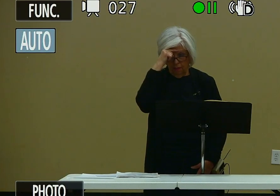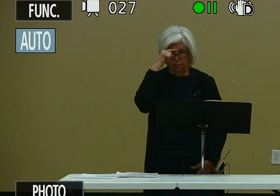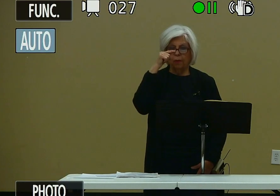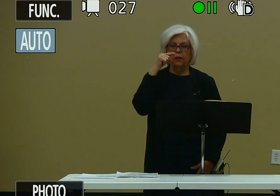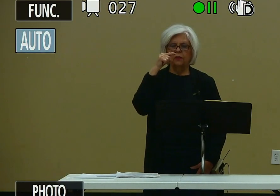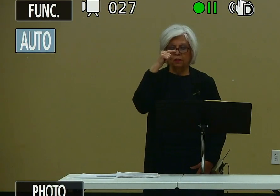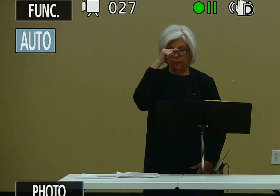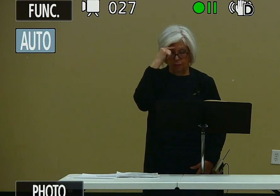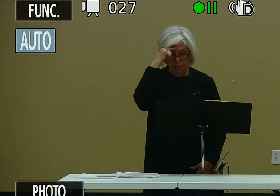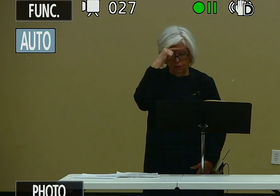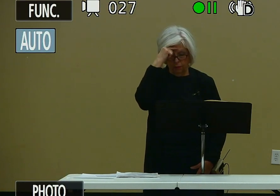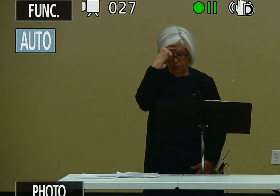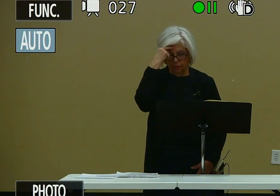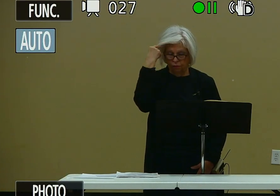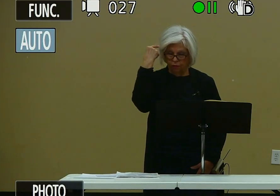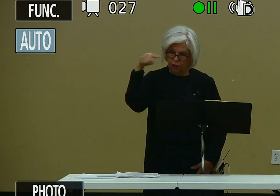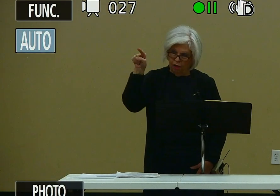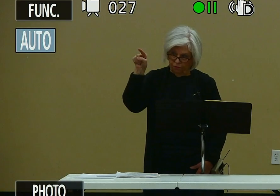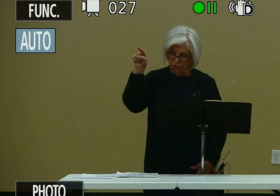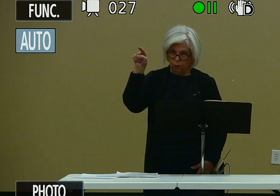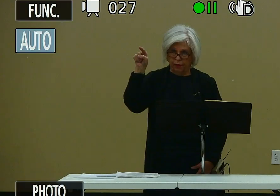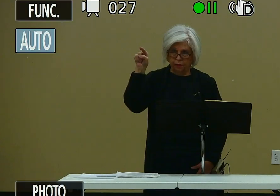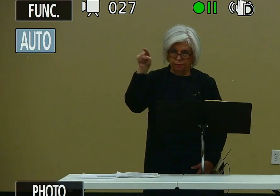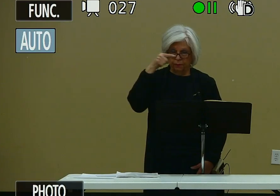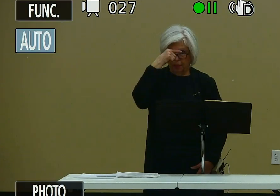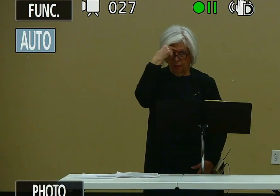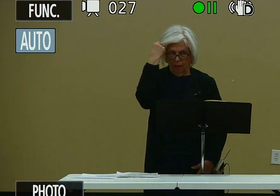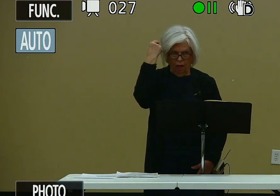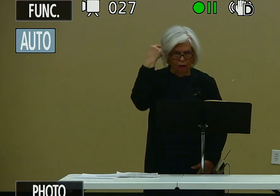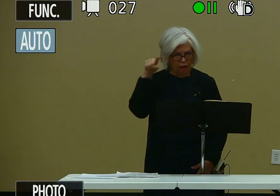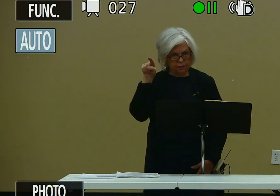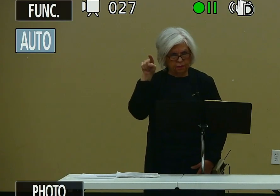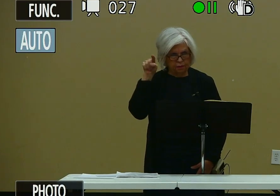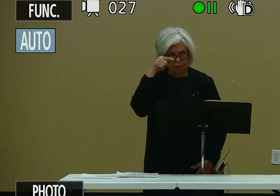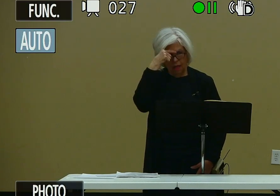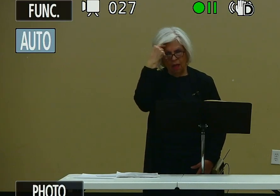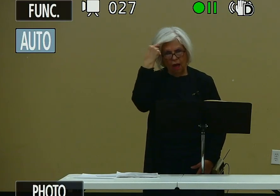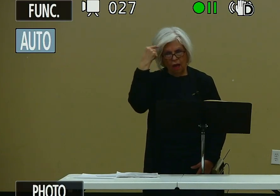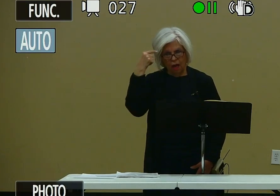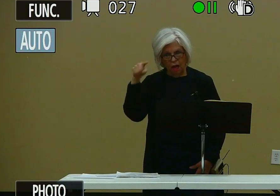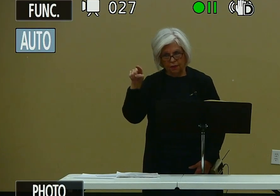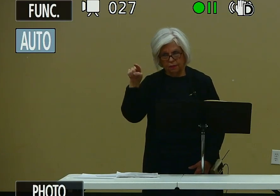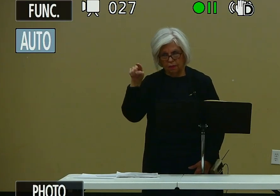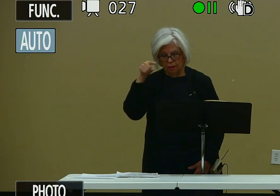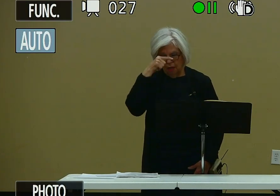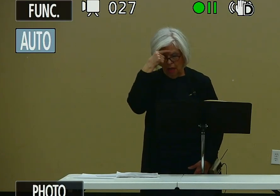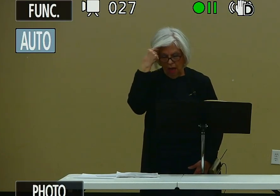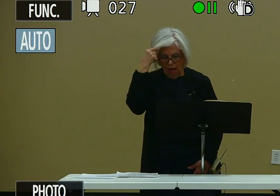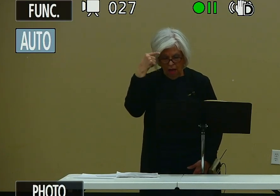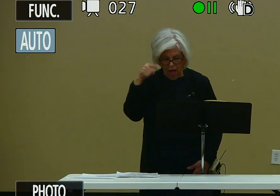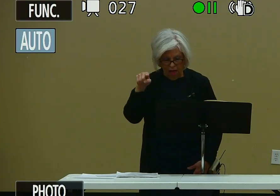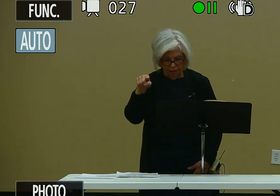right index finger and you're going to flick off the sweat. Hot. Hot. Hot.